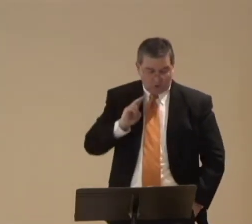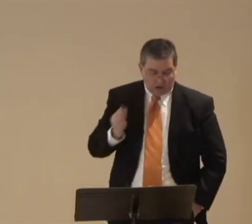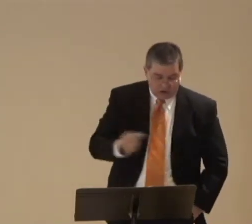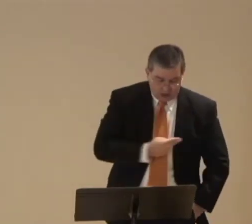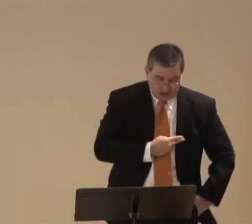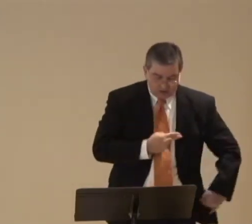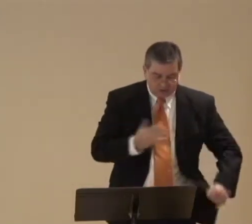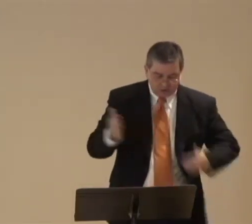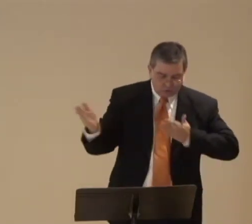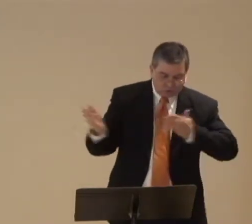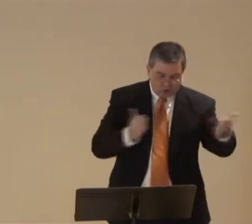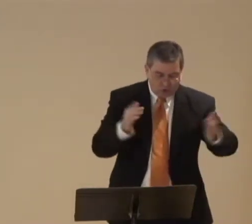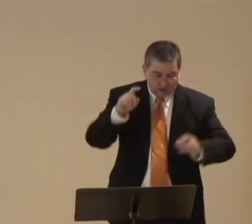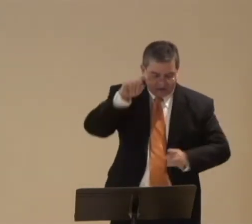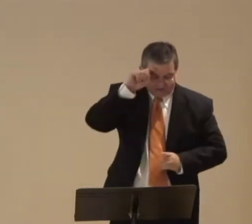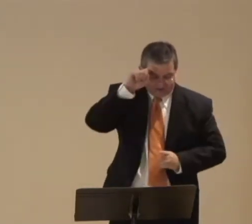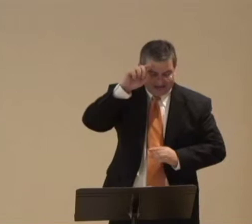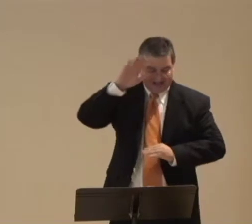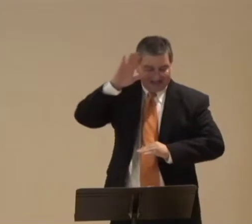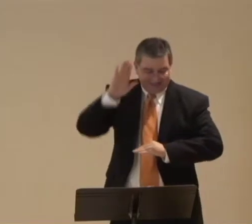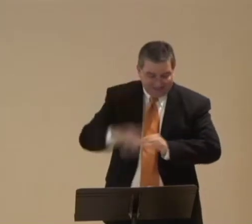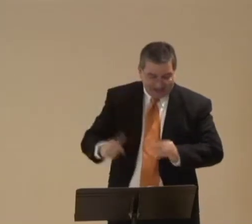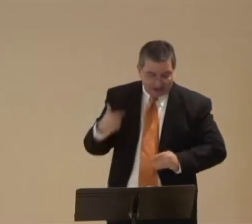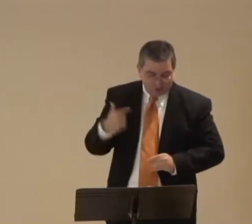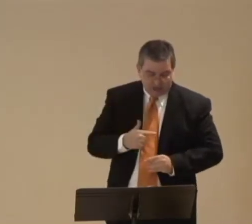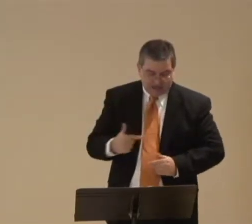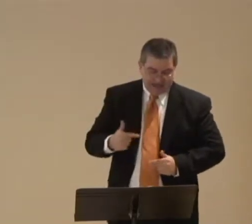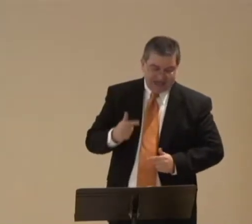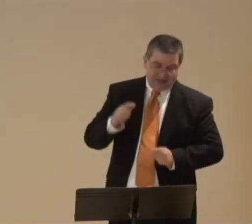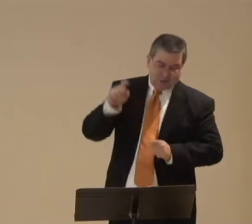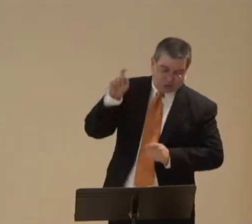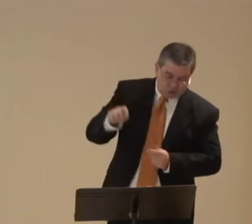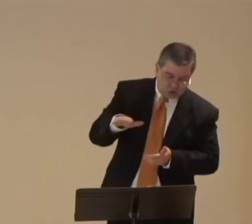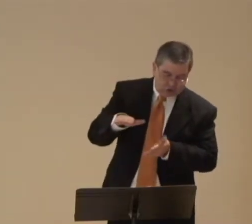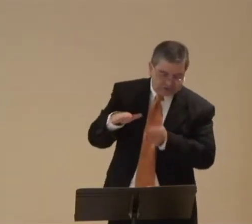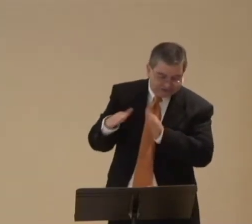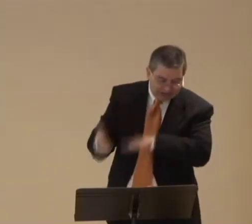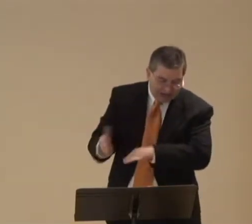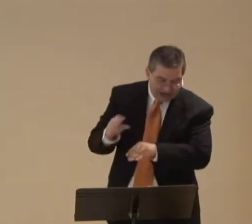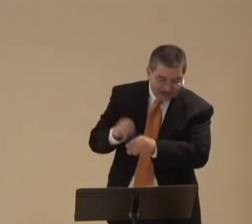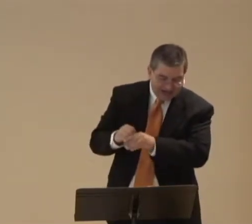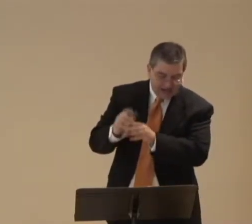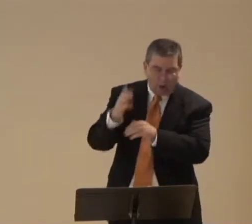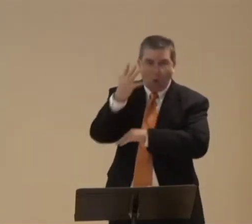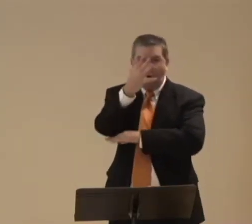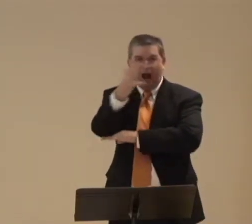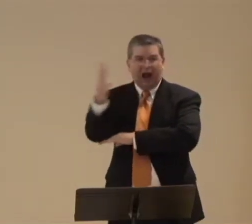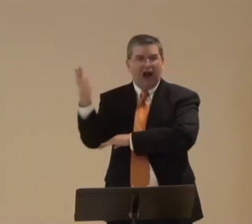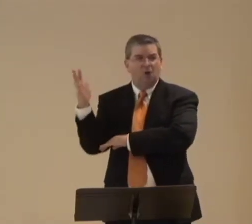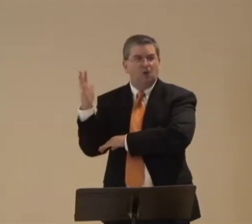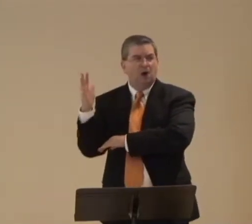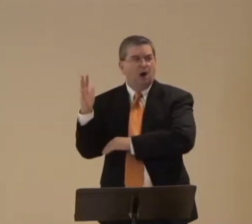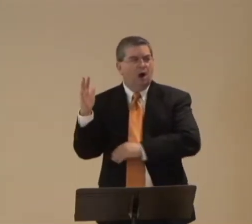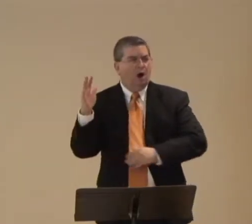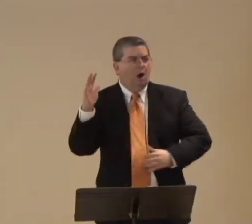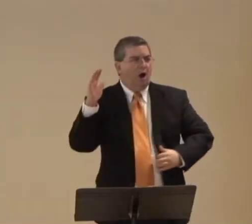For it would have been better for us to serve the Egyptians than to die in the